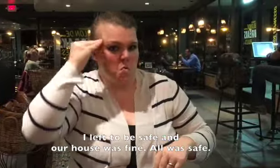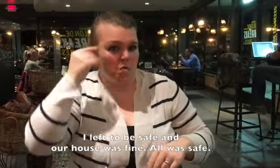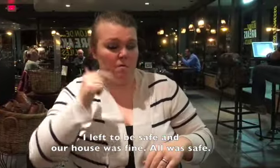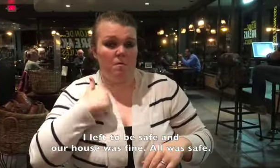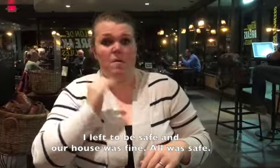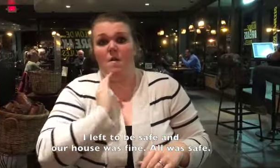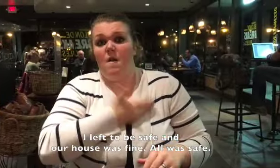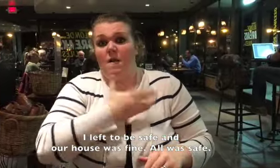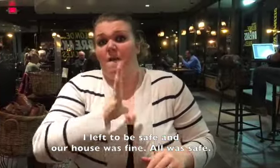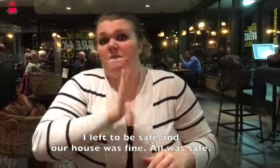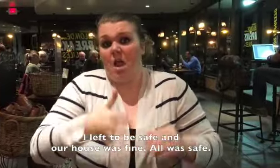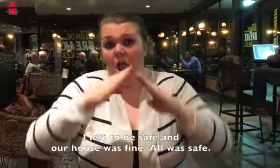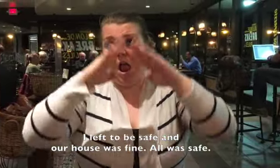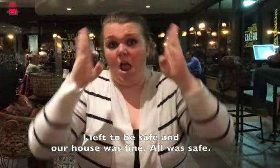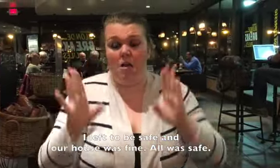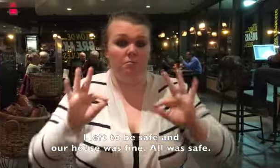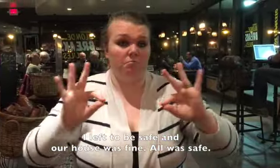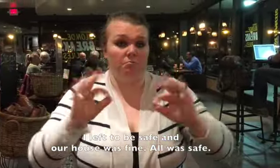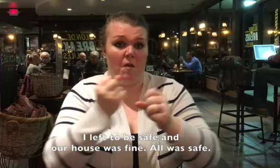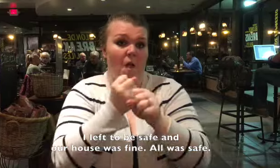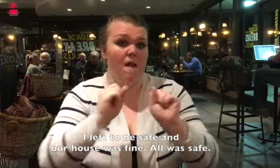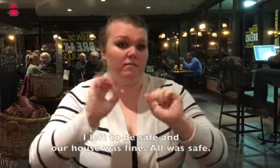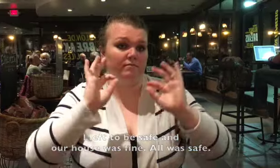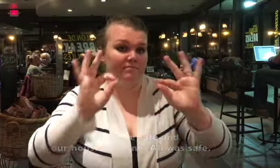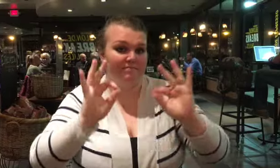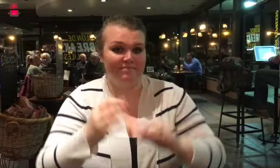Our home was fine. All was fine.